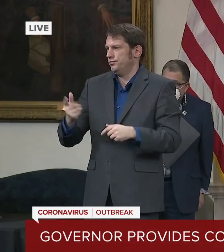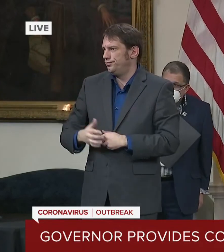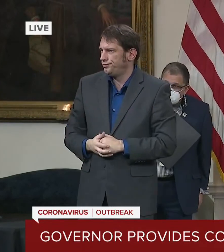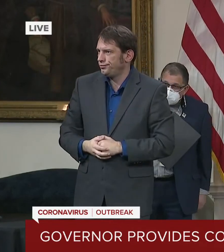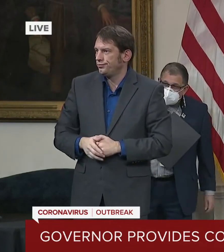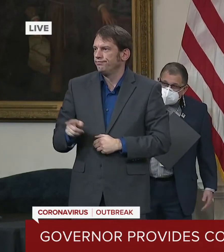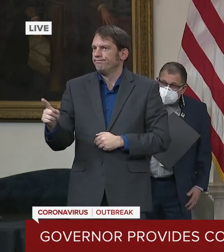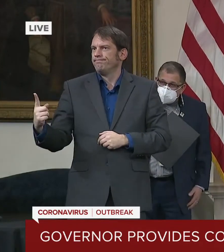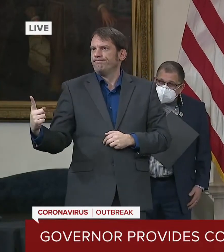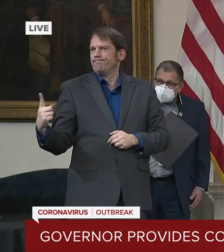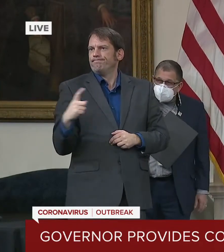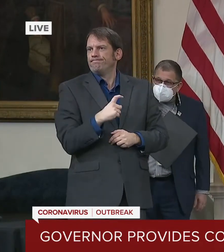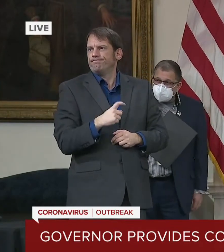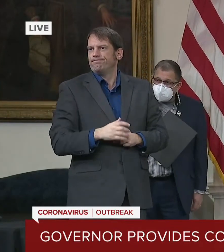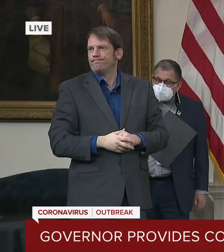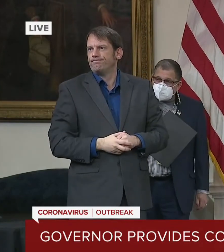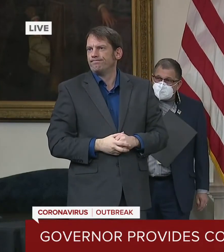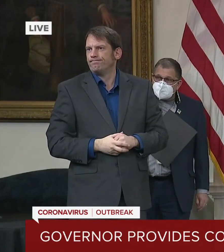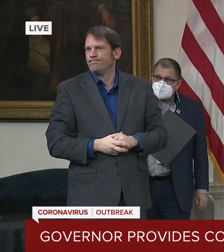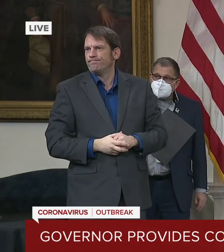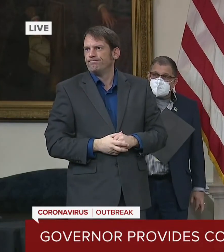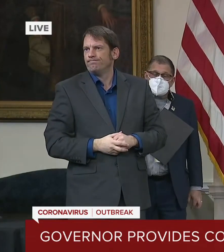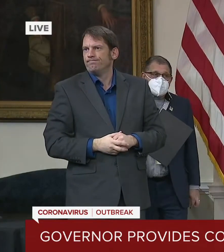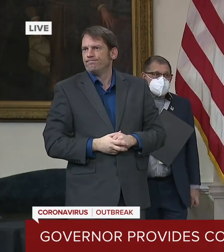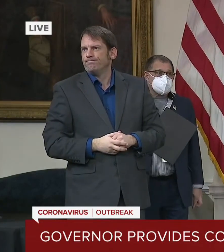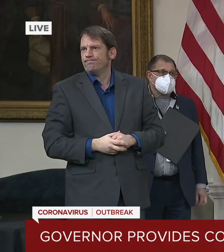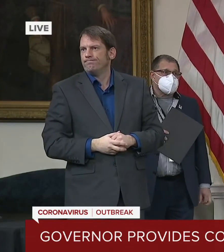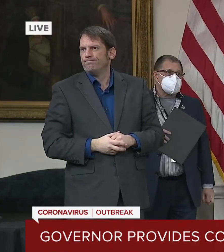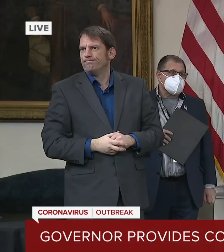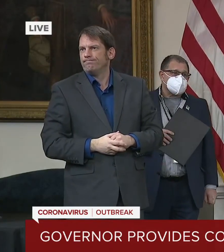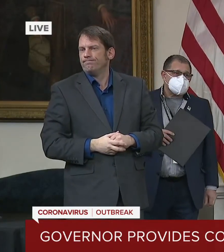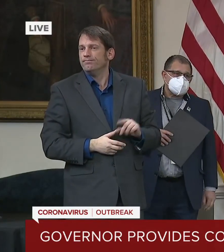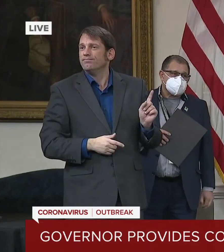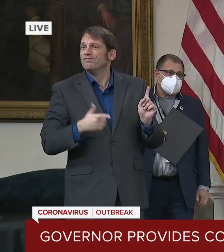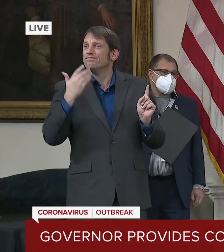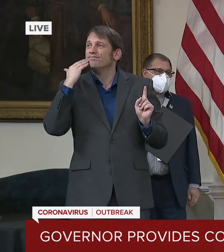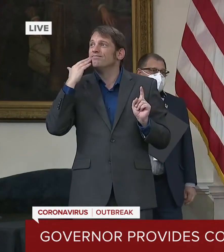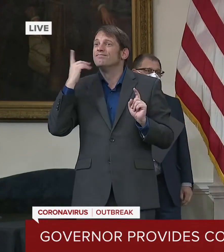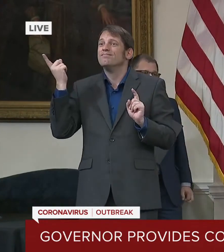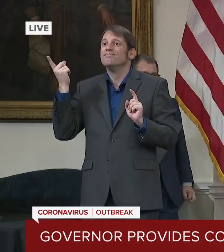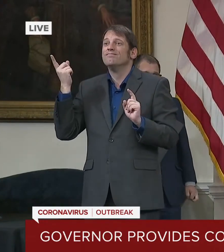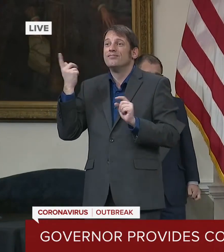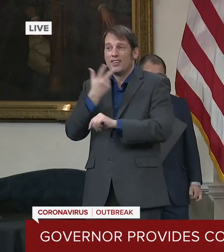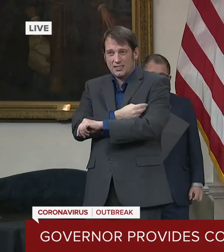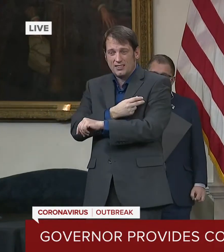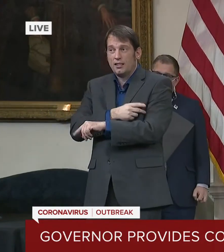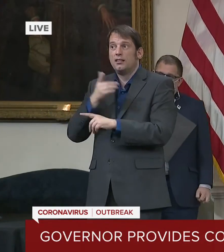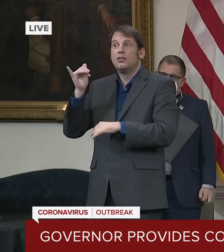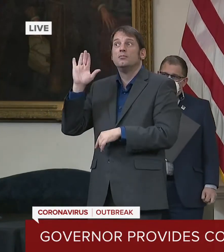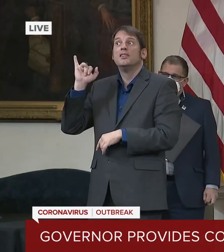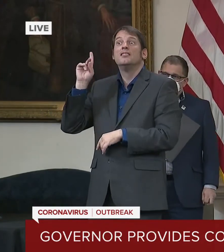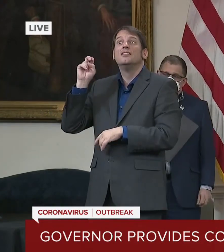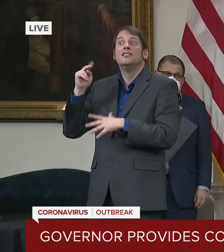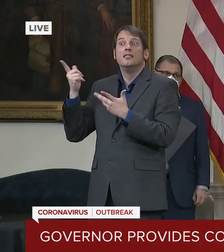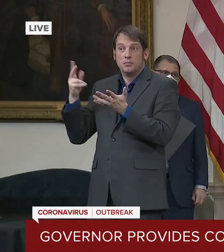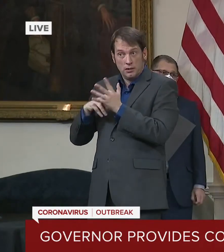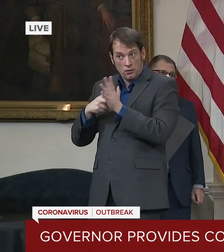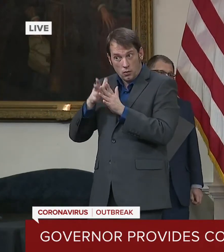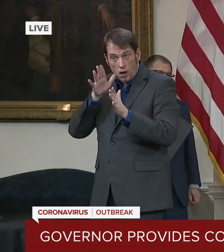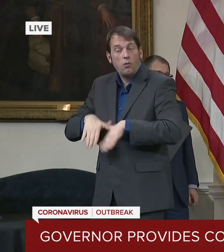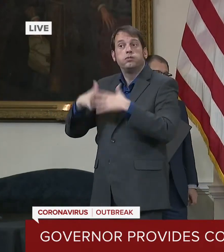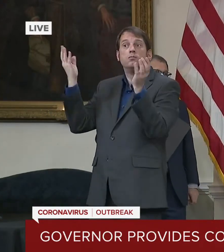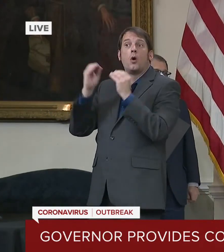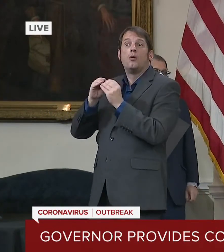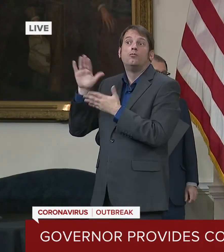to be more forthcoming now that the change of administration in Washington? That's what we're hopeful, but we keep getting, I have a